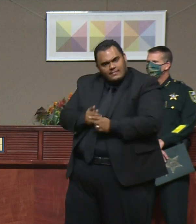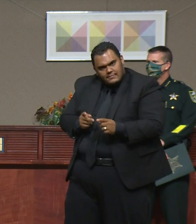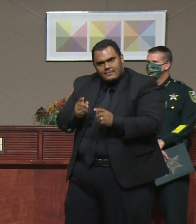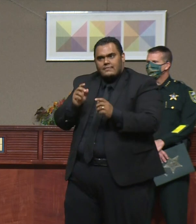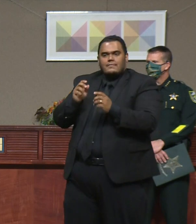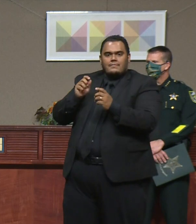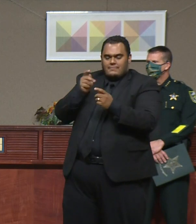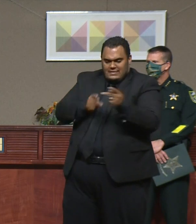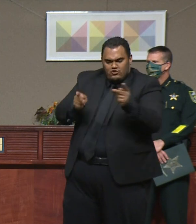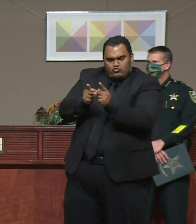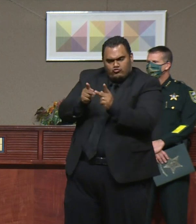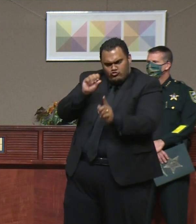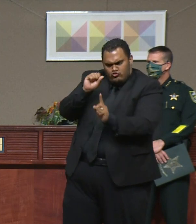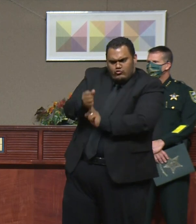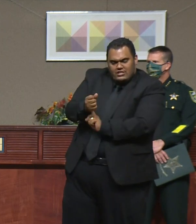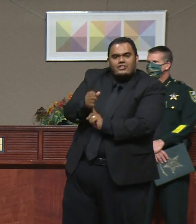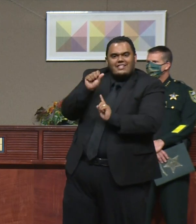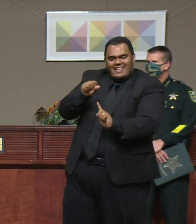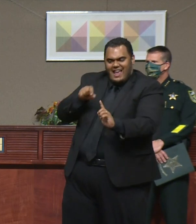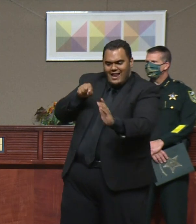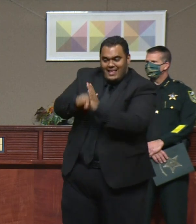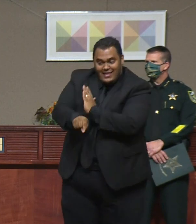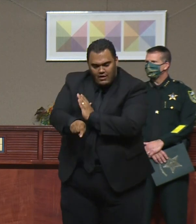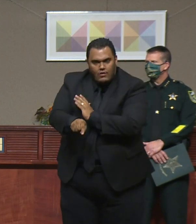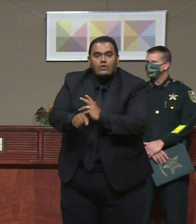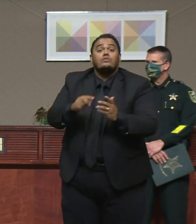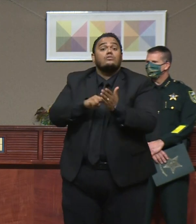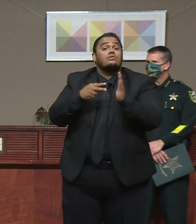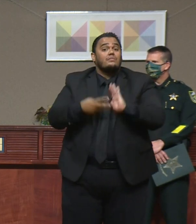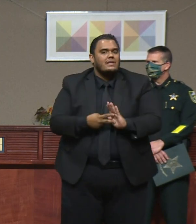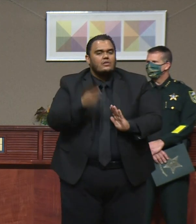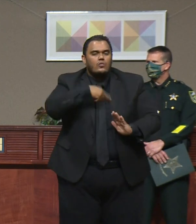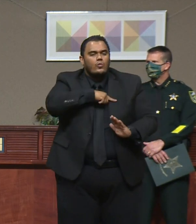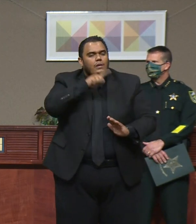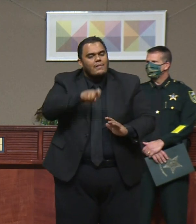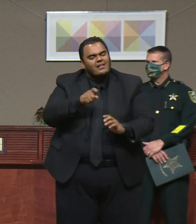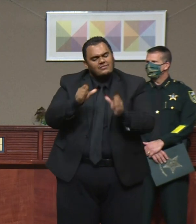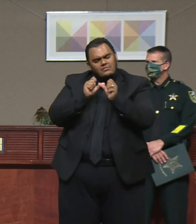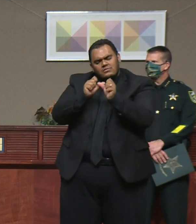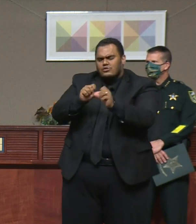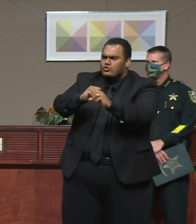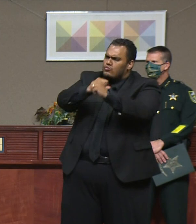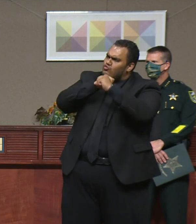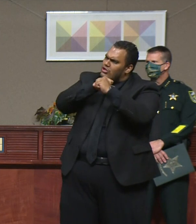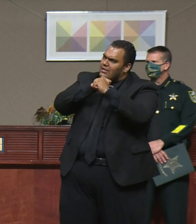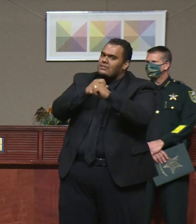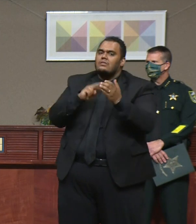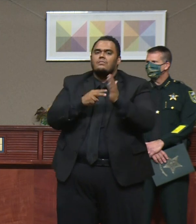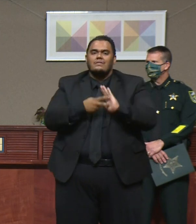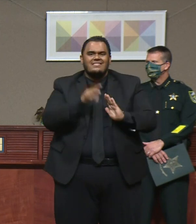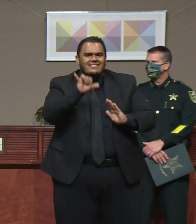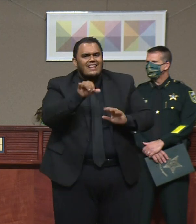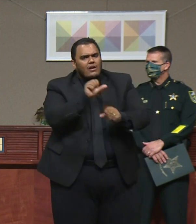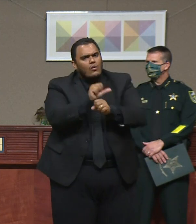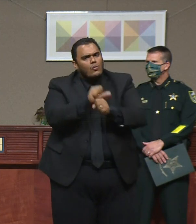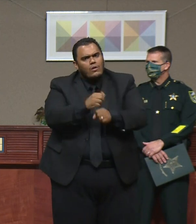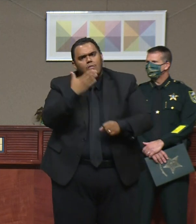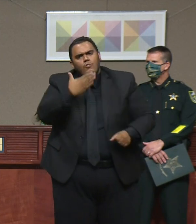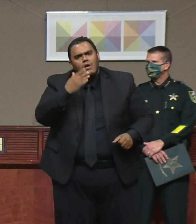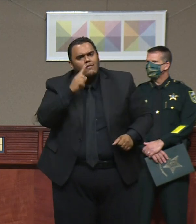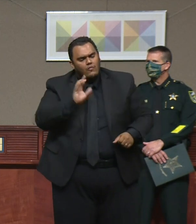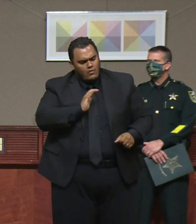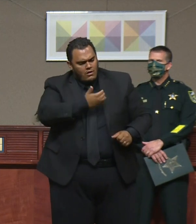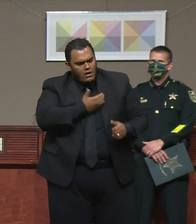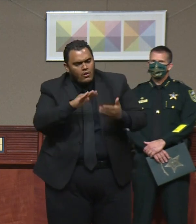very cautious and continue what we have been doing so far, which has worked relatively well for our community. Of course, we keep in